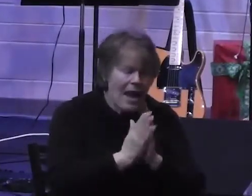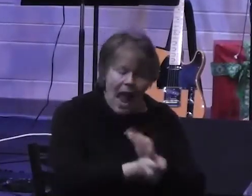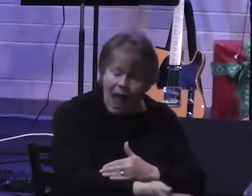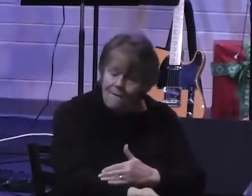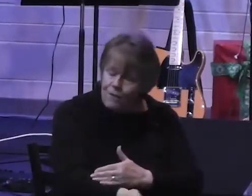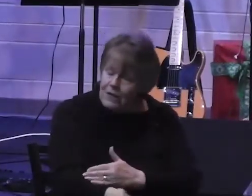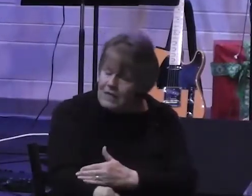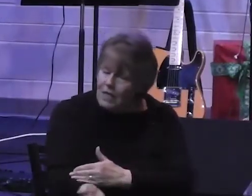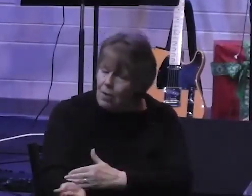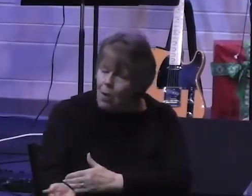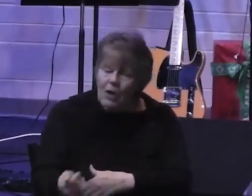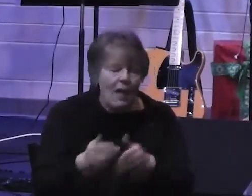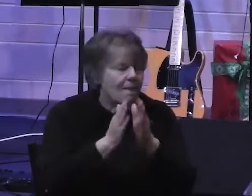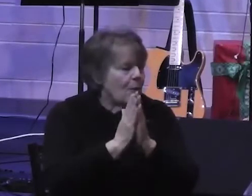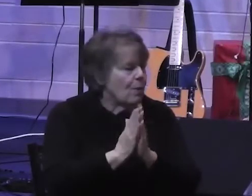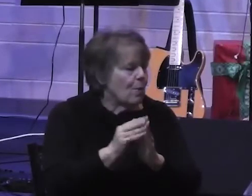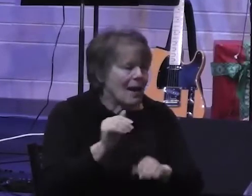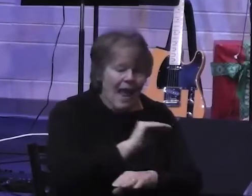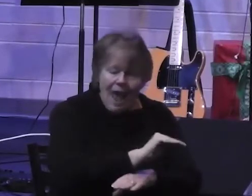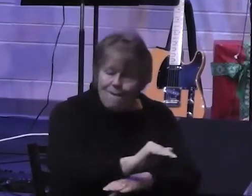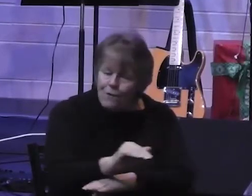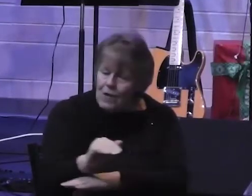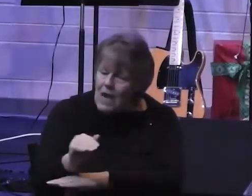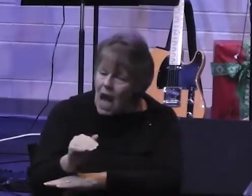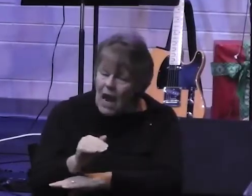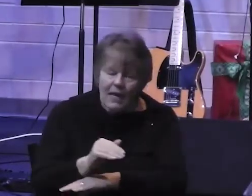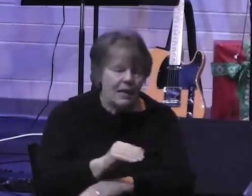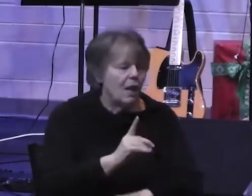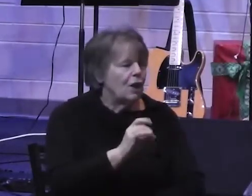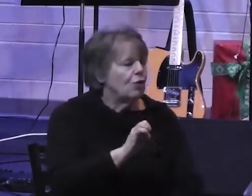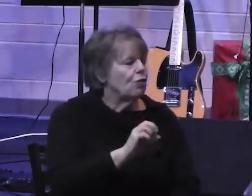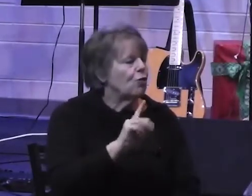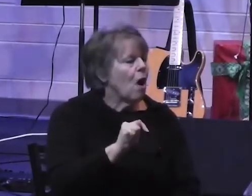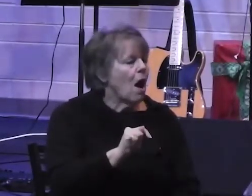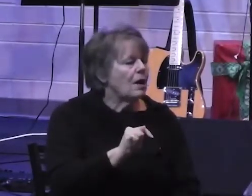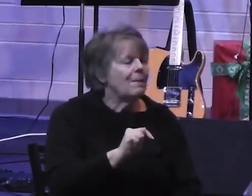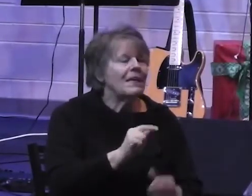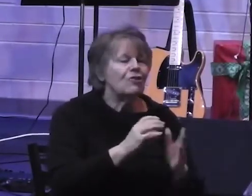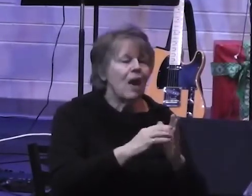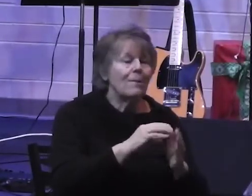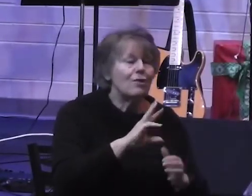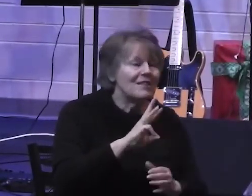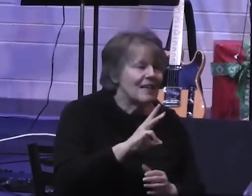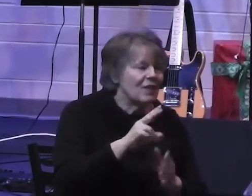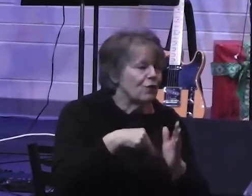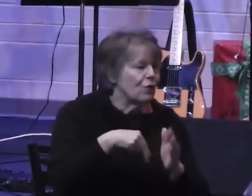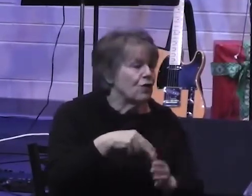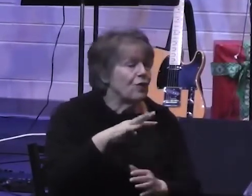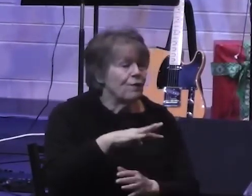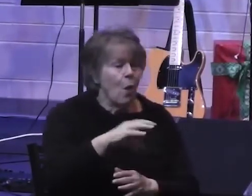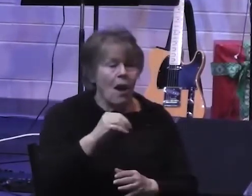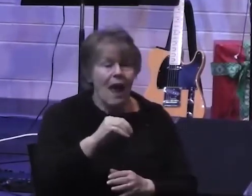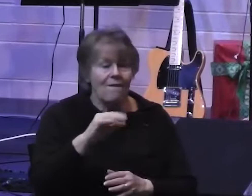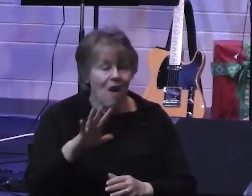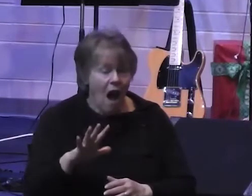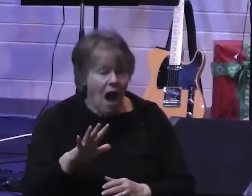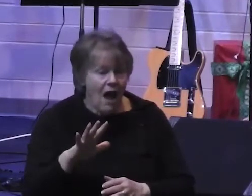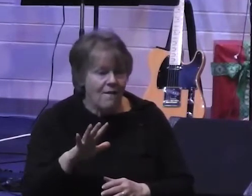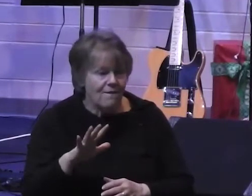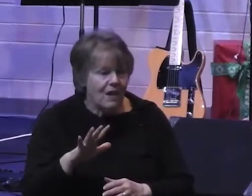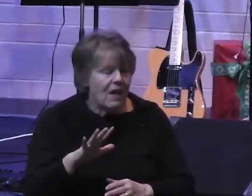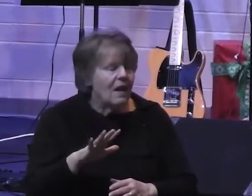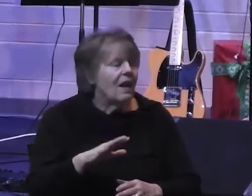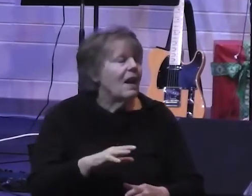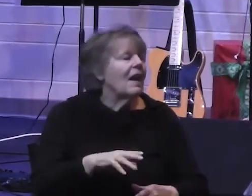morning and every single evening. It comes from Deuteronomy 6, verses 4 and 5. It's often referred to as the